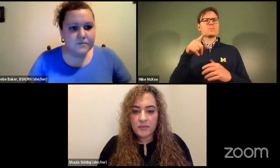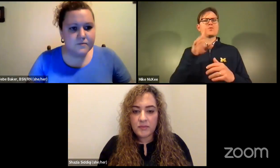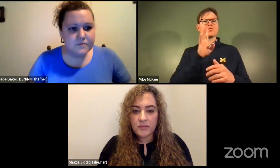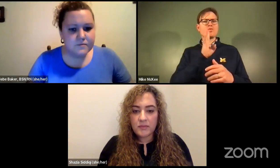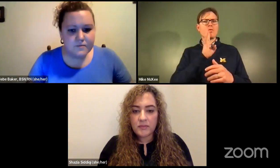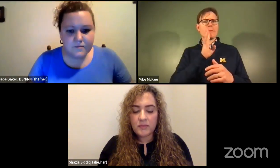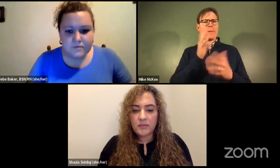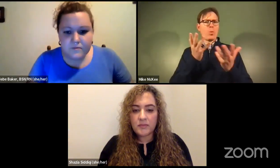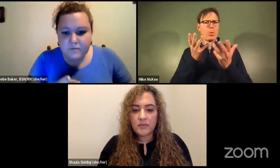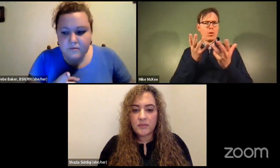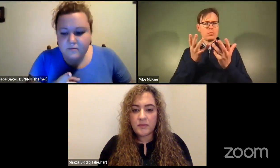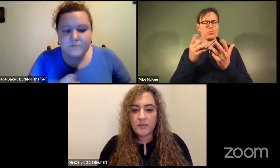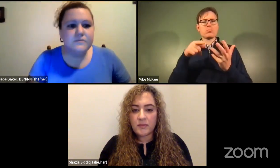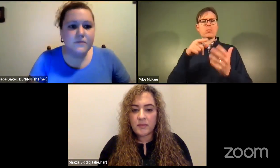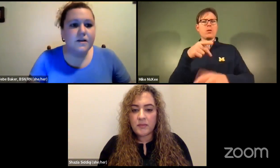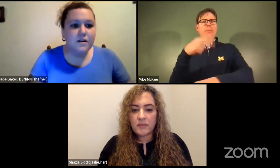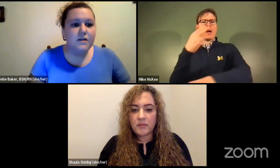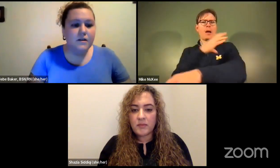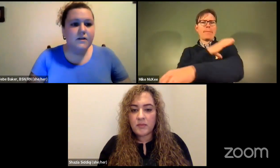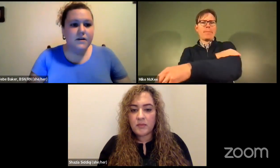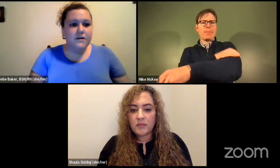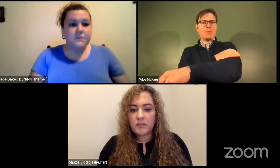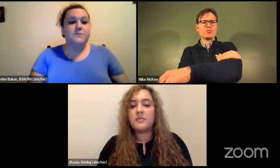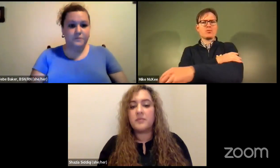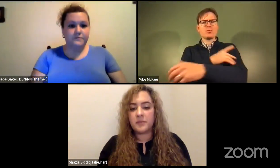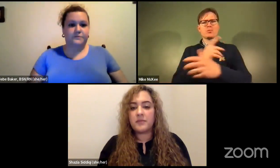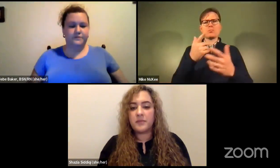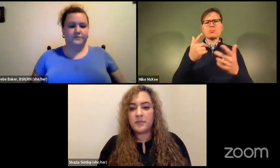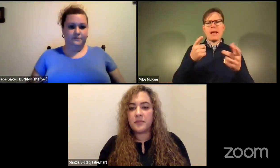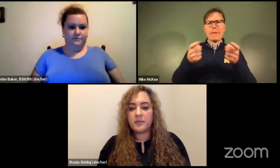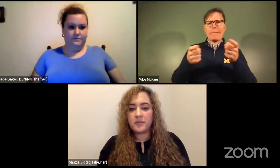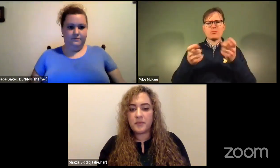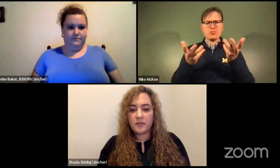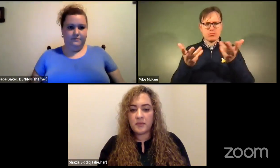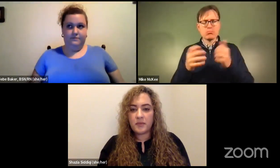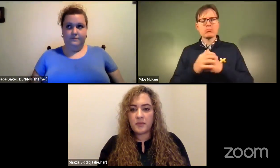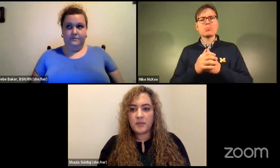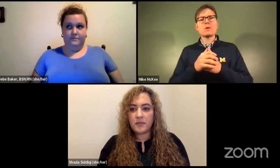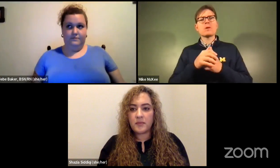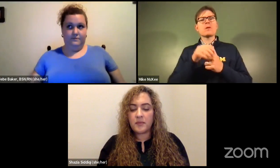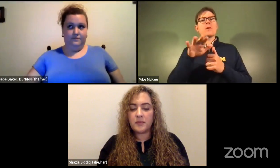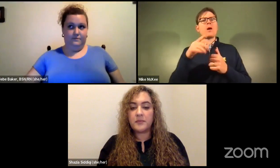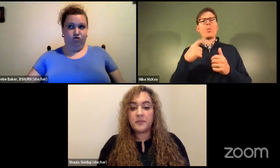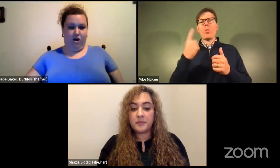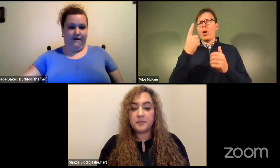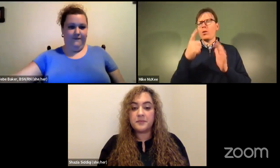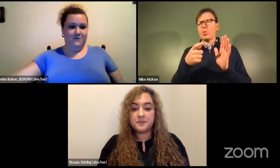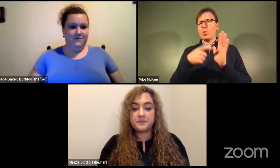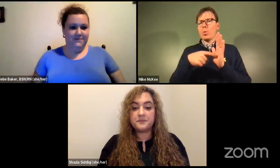advice. A question came in regarding high blood pressure and how do you manage high blood pressure?